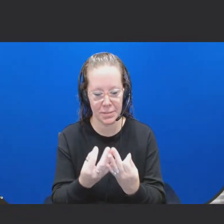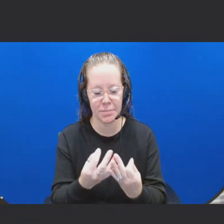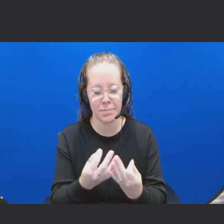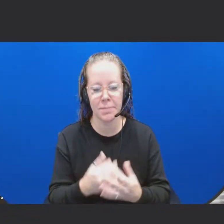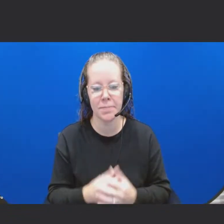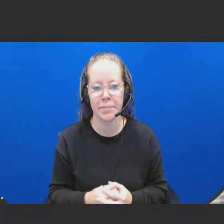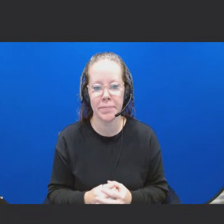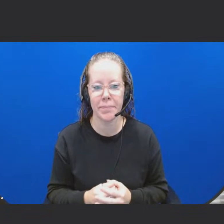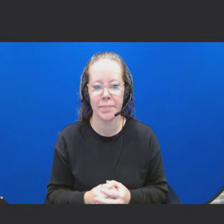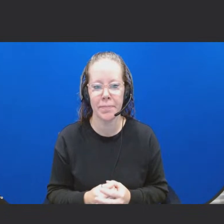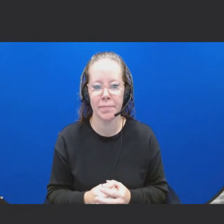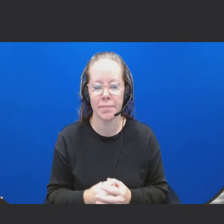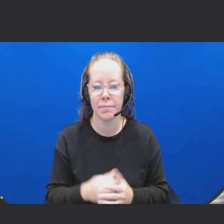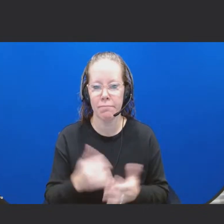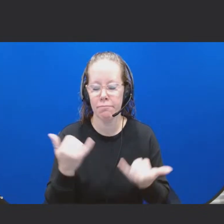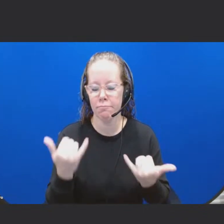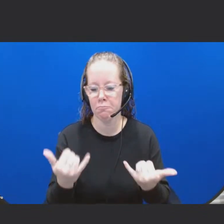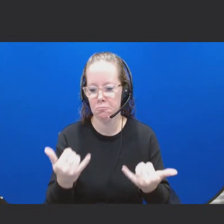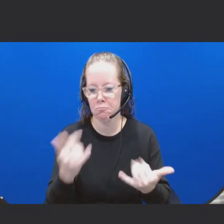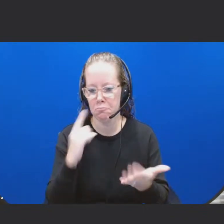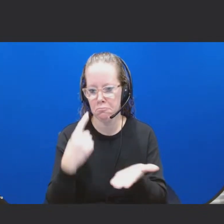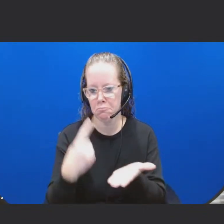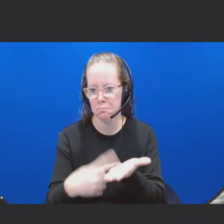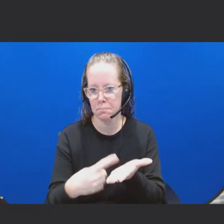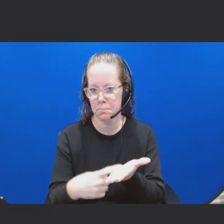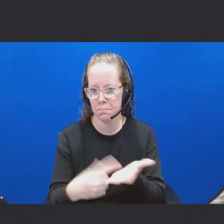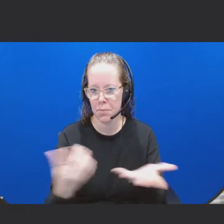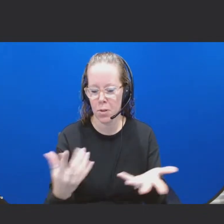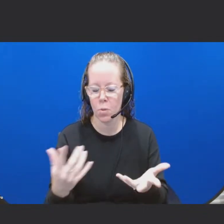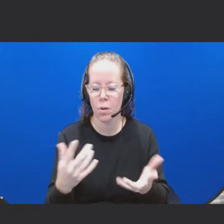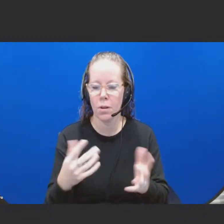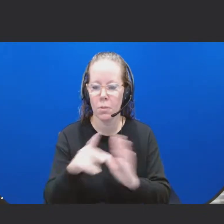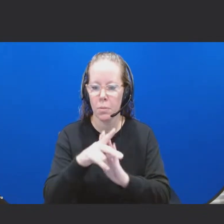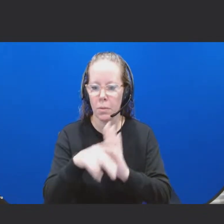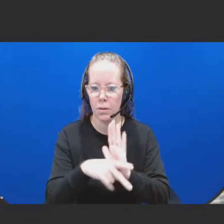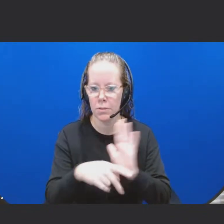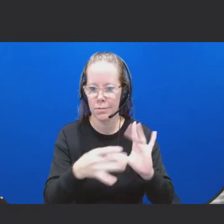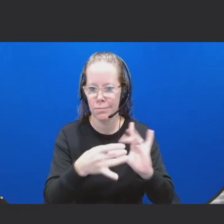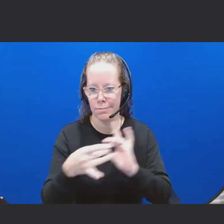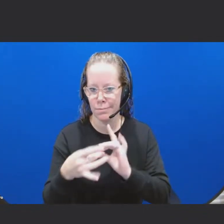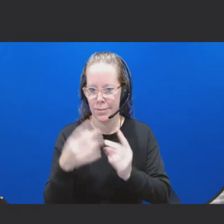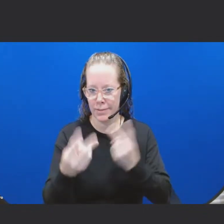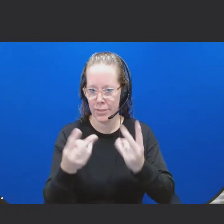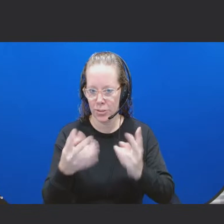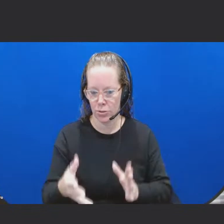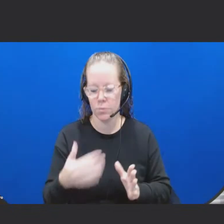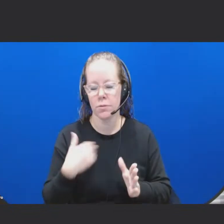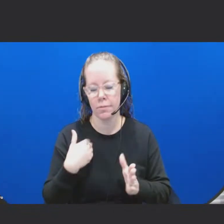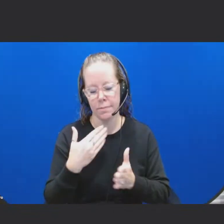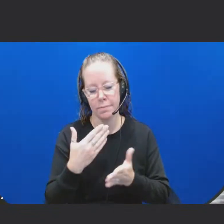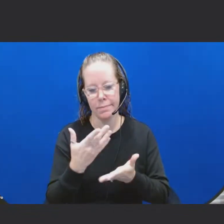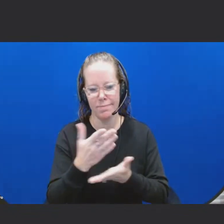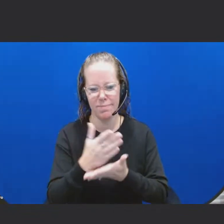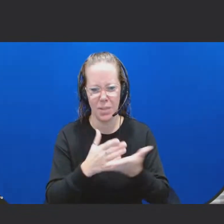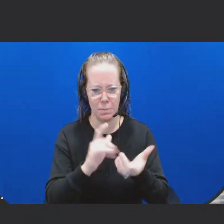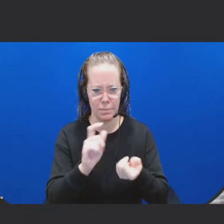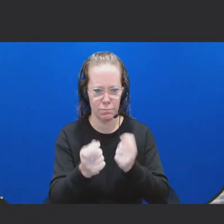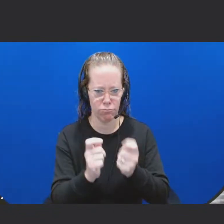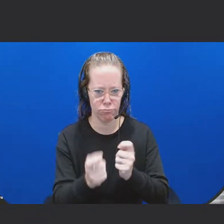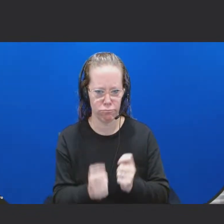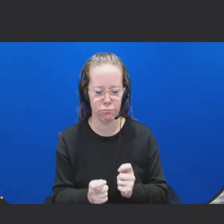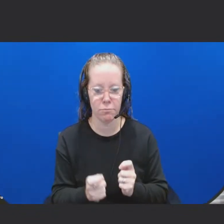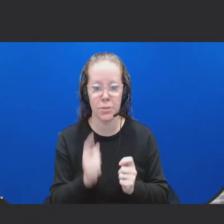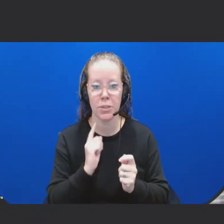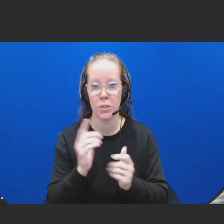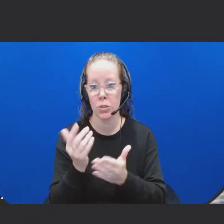this morning just talking about our visitor policy. There has been some changes to it, and for newer families,